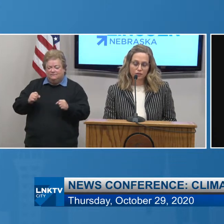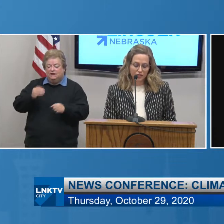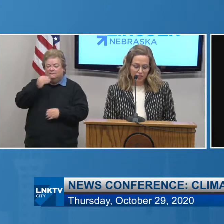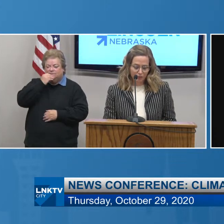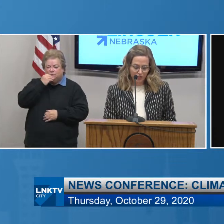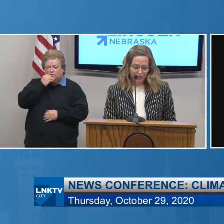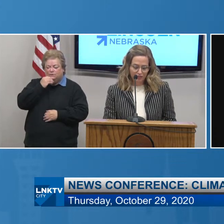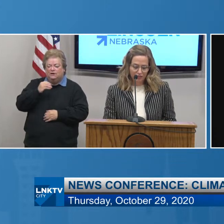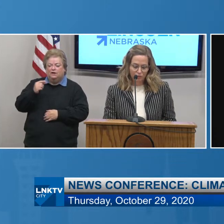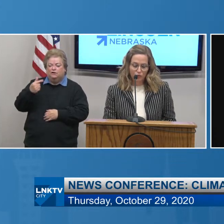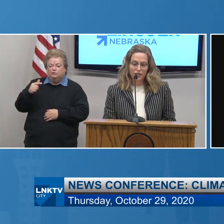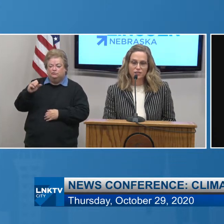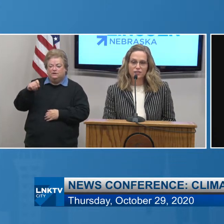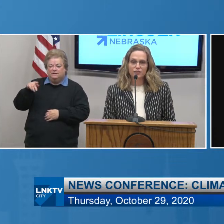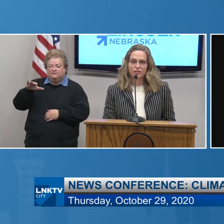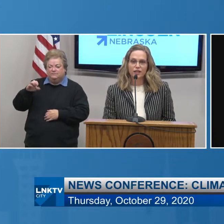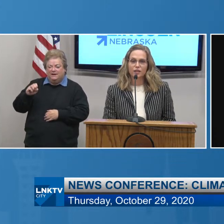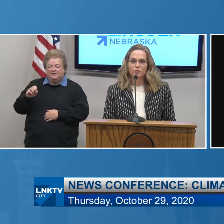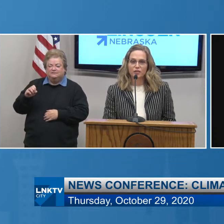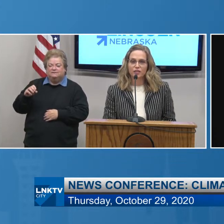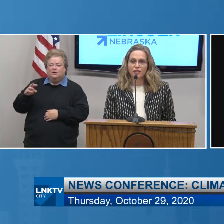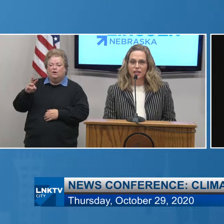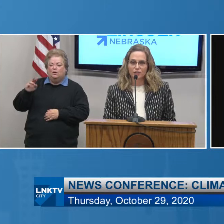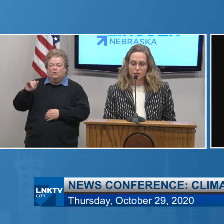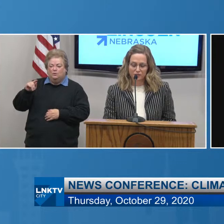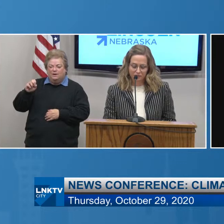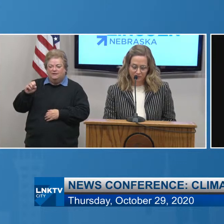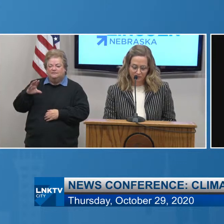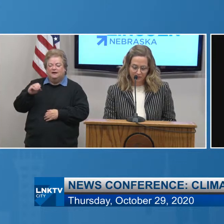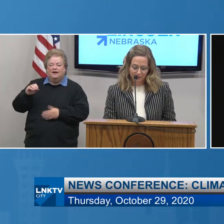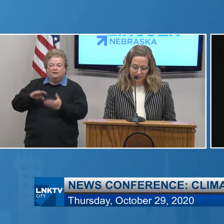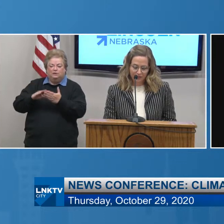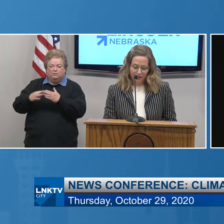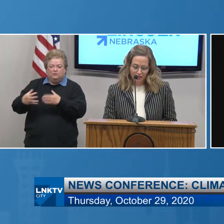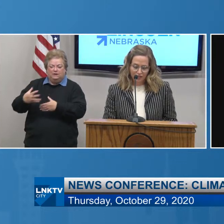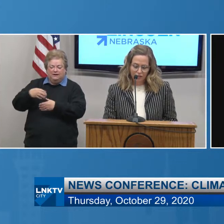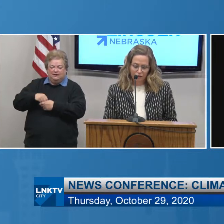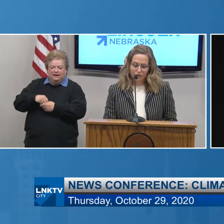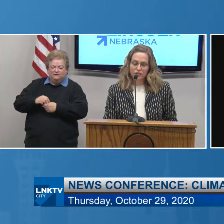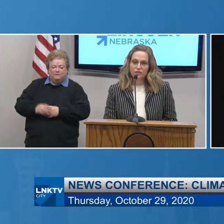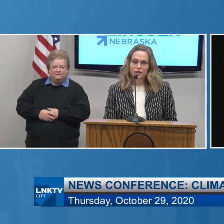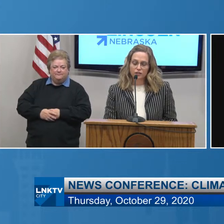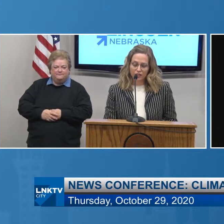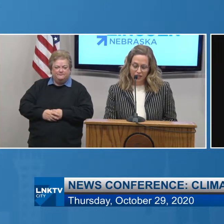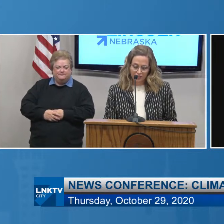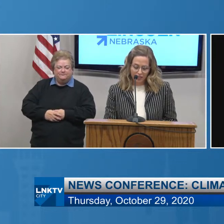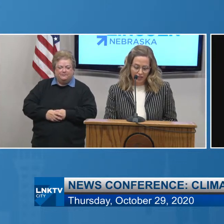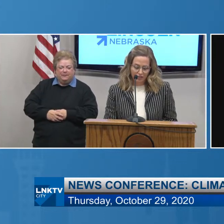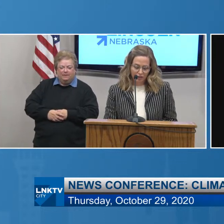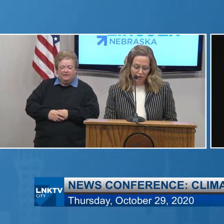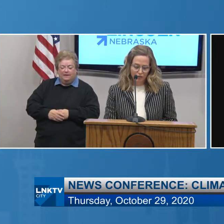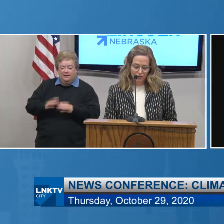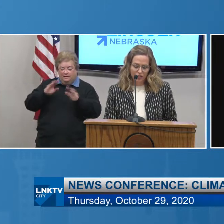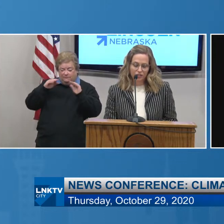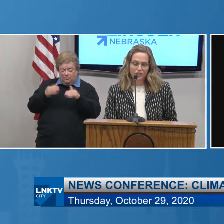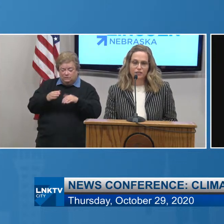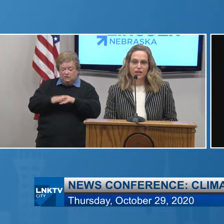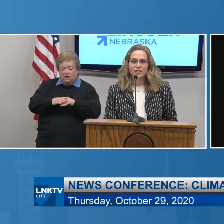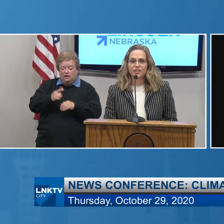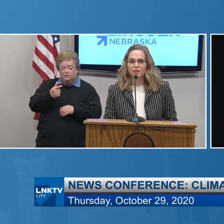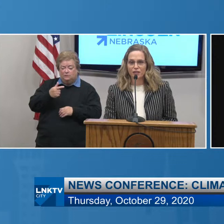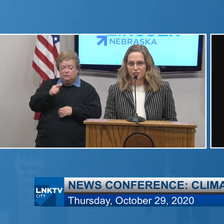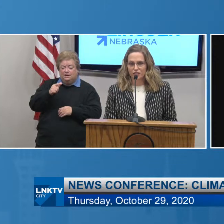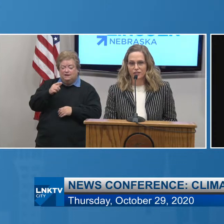food, green space, waste, and community engagement. The focus on greenhouse gas and carbon